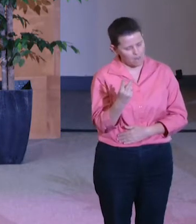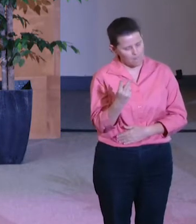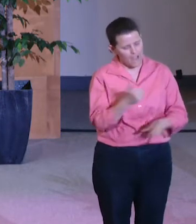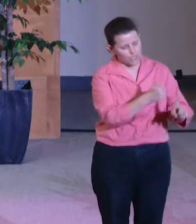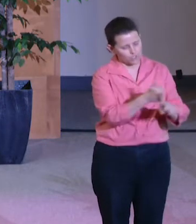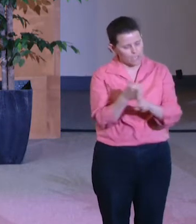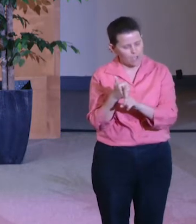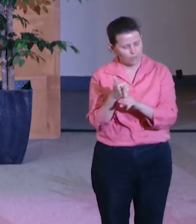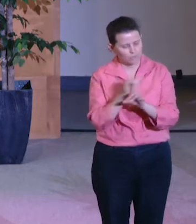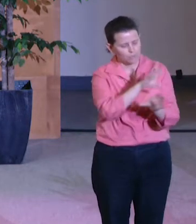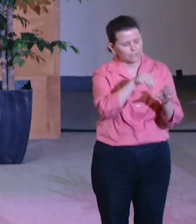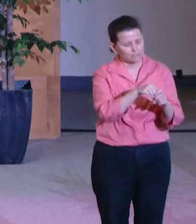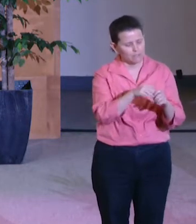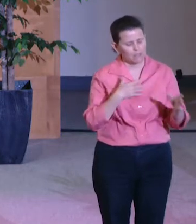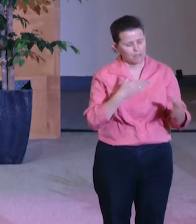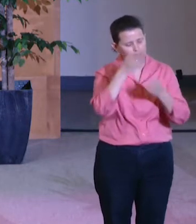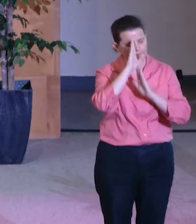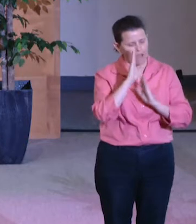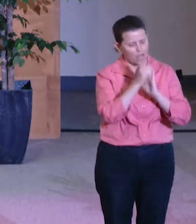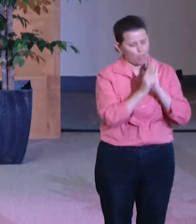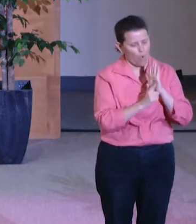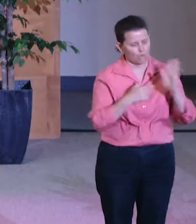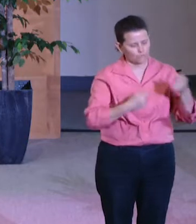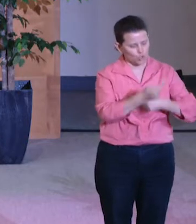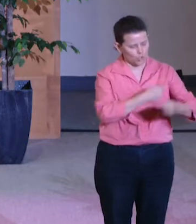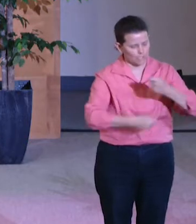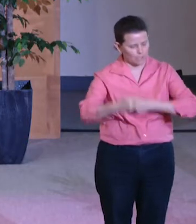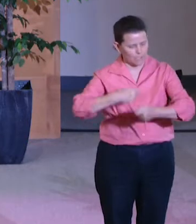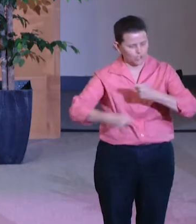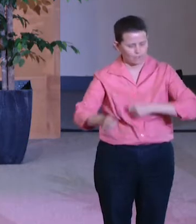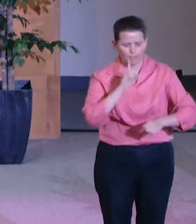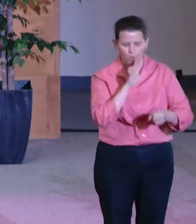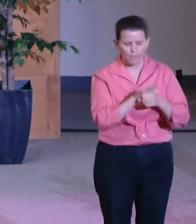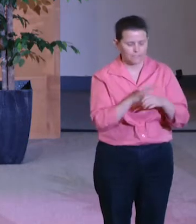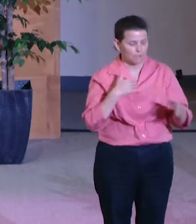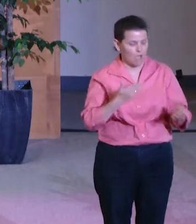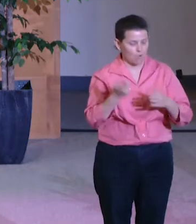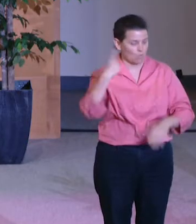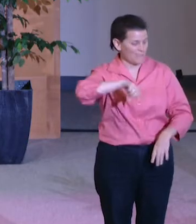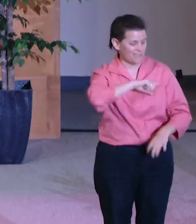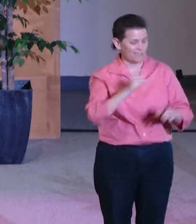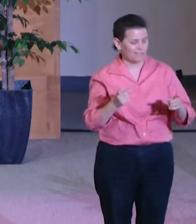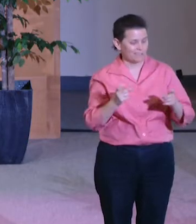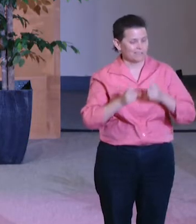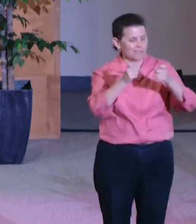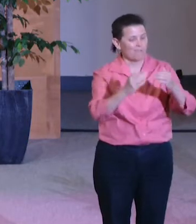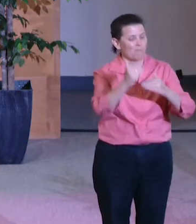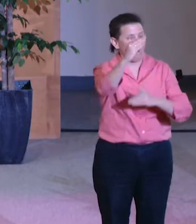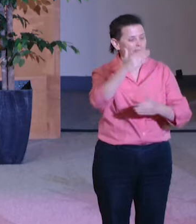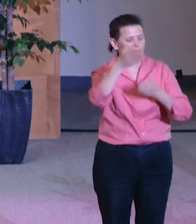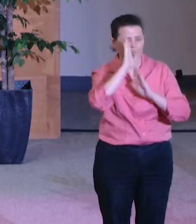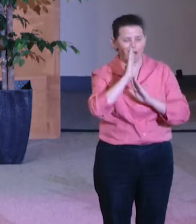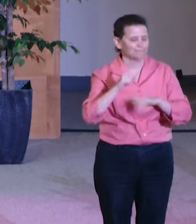of circulation, that divine law that promises that we cannot outgive God, that even as we